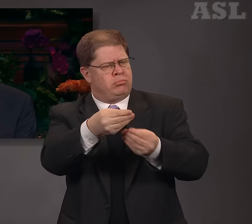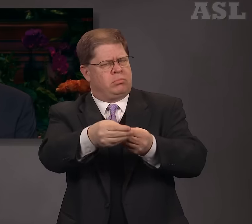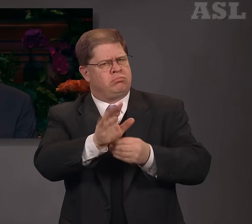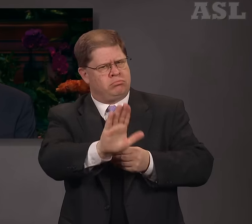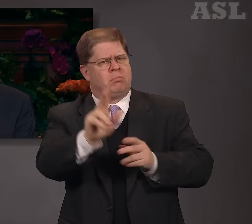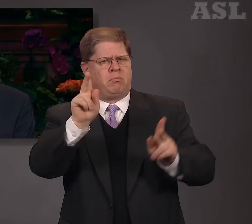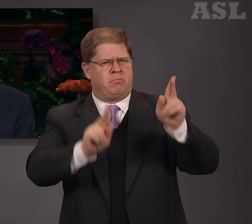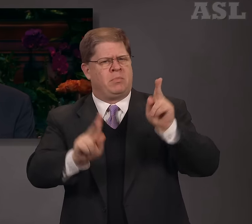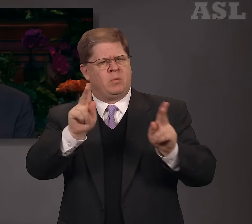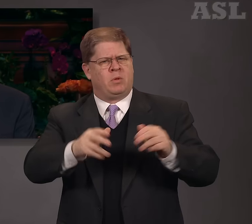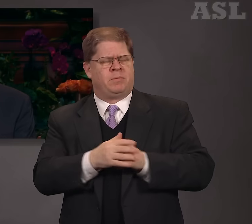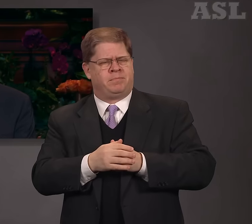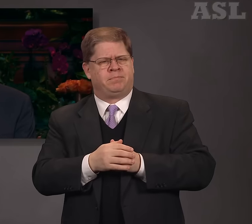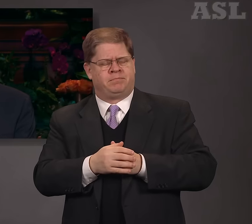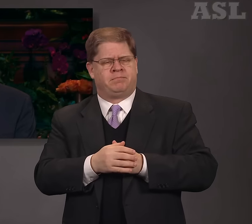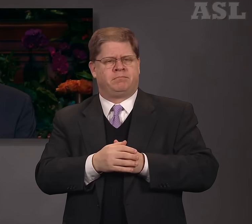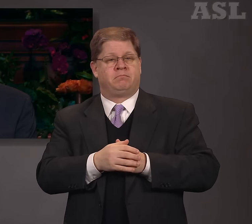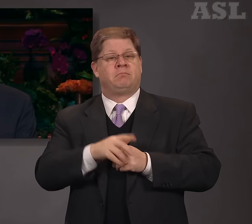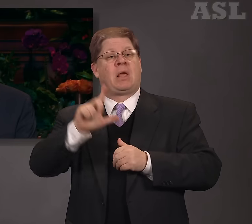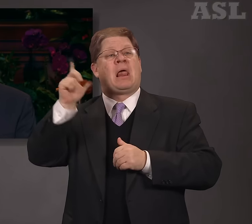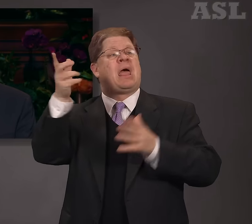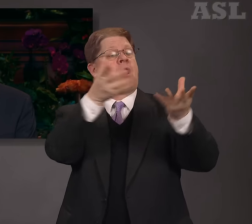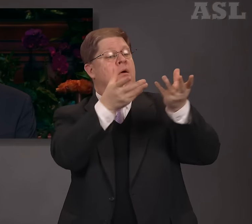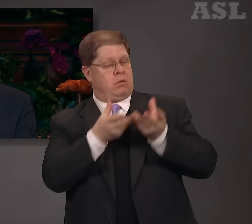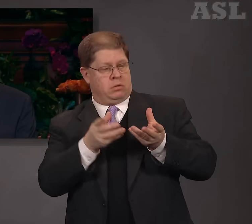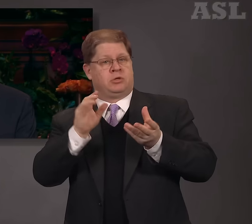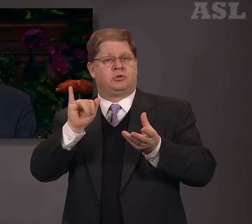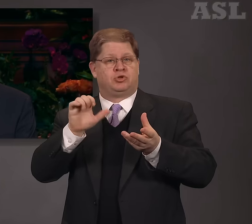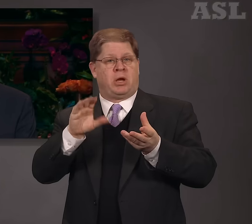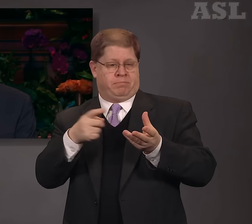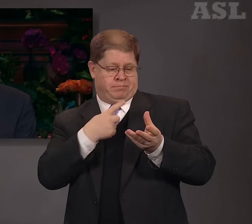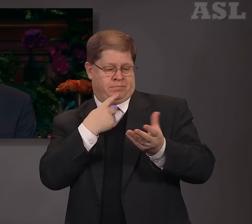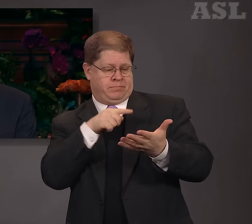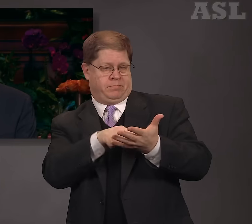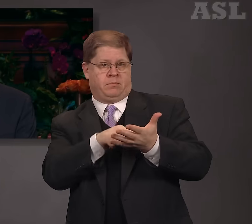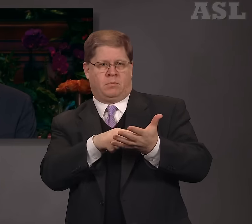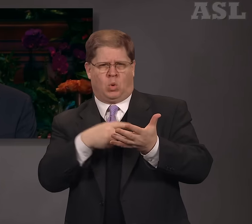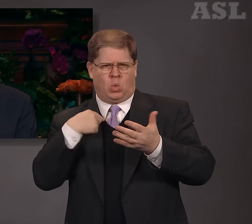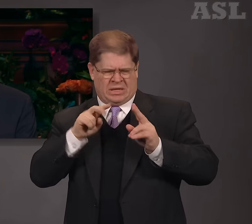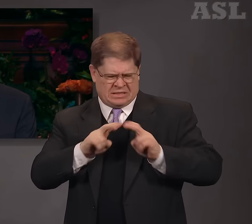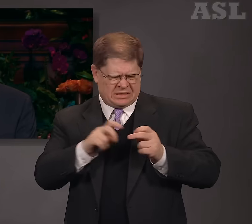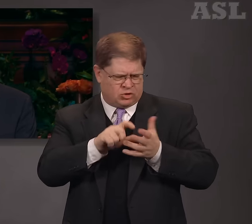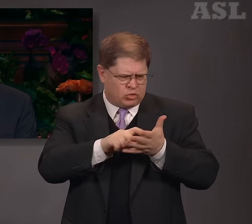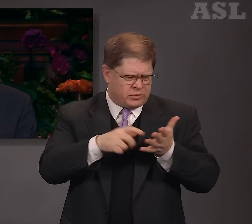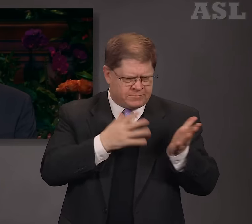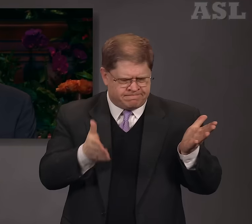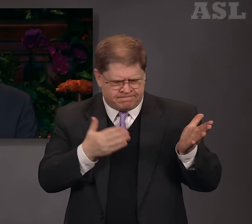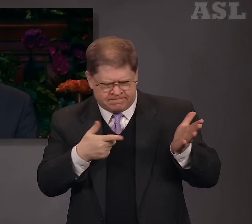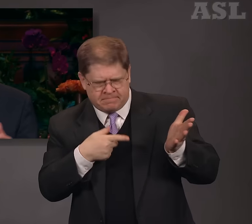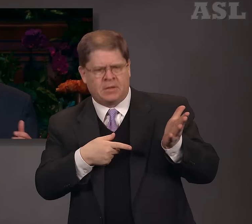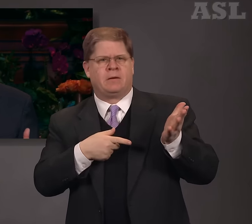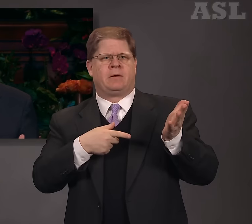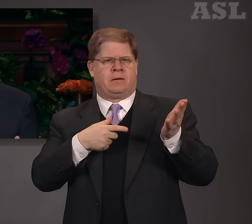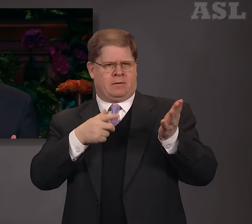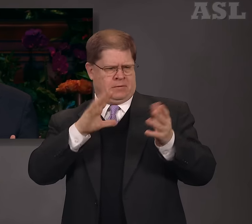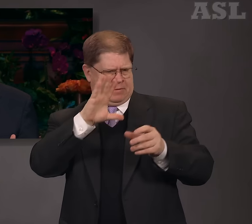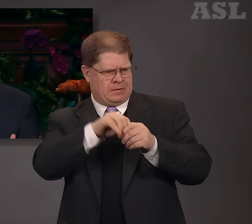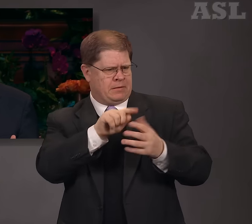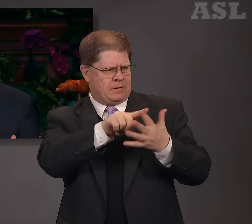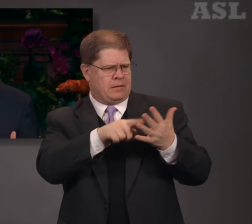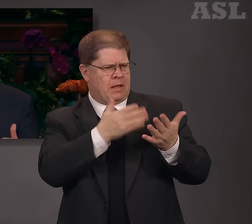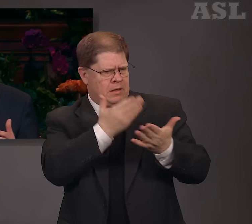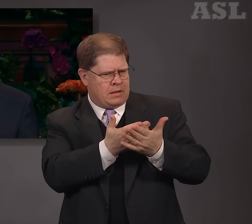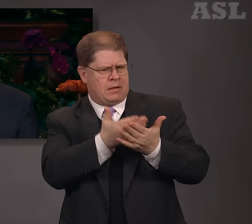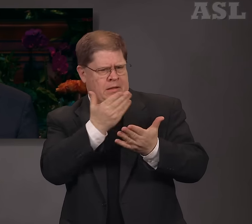plates for the sake of their people. Jacob later testified, "We search the scriptures, and having all these witnesses,